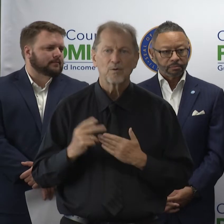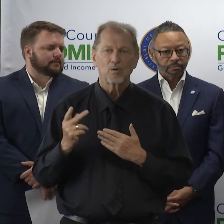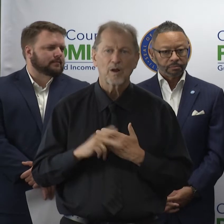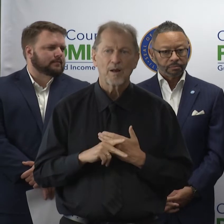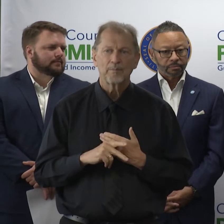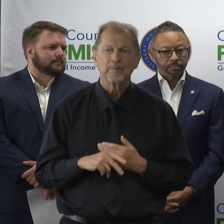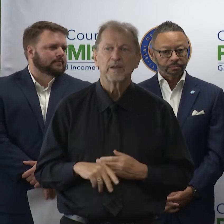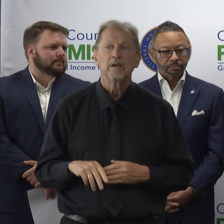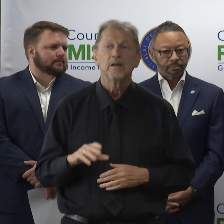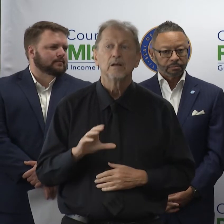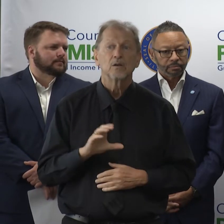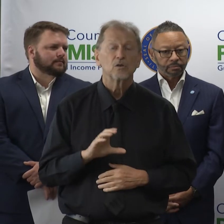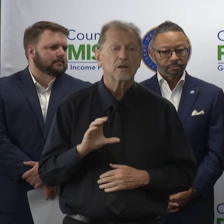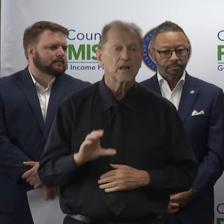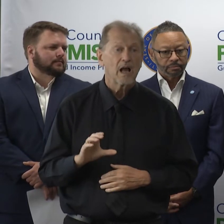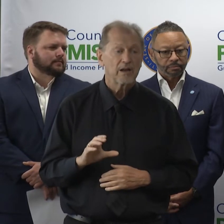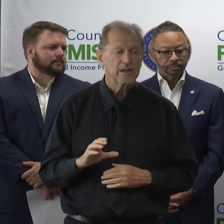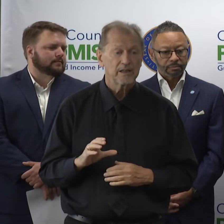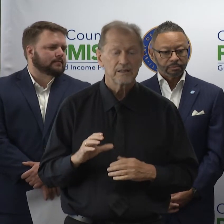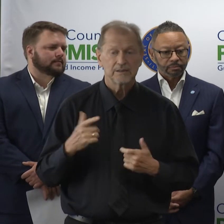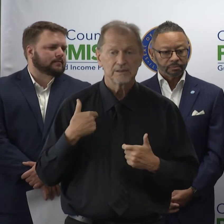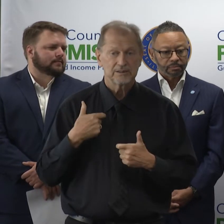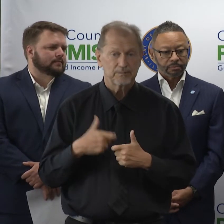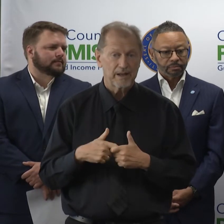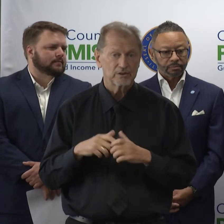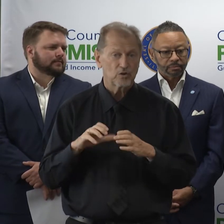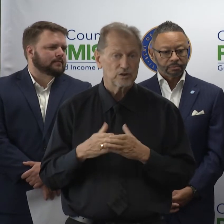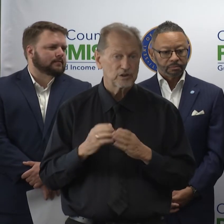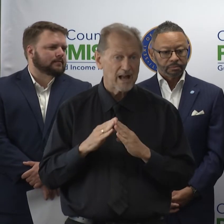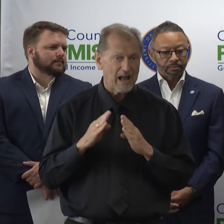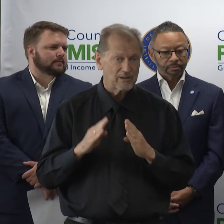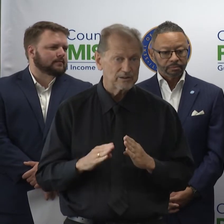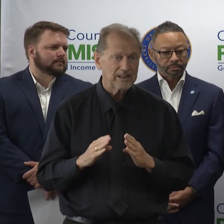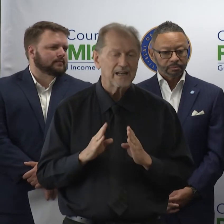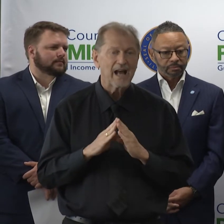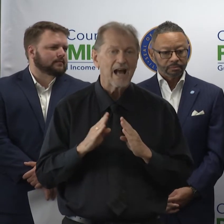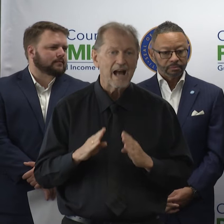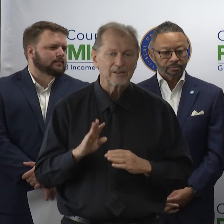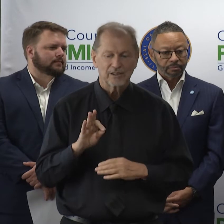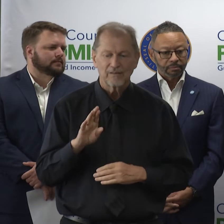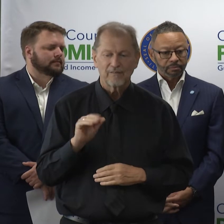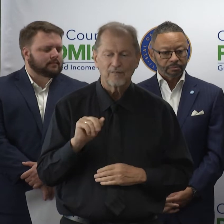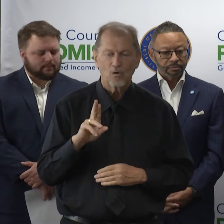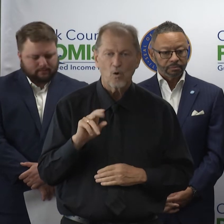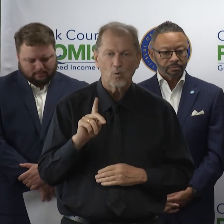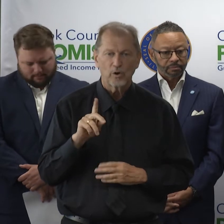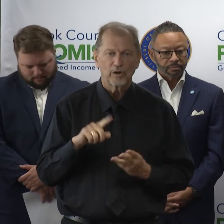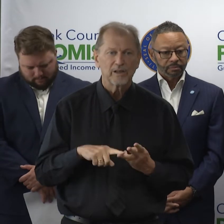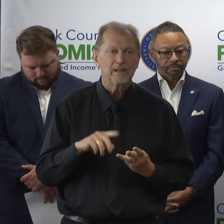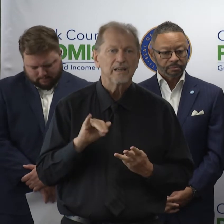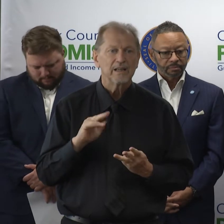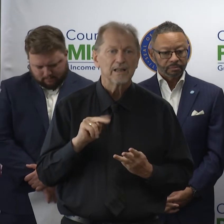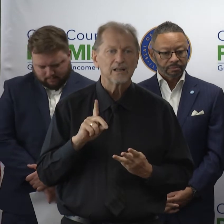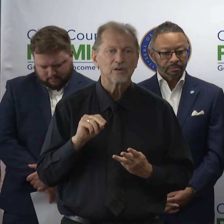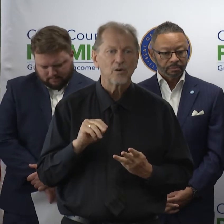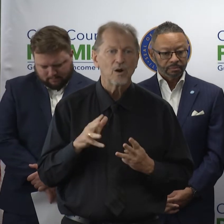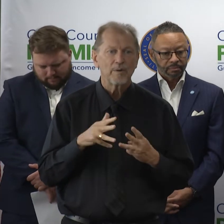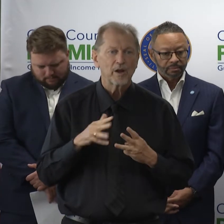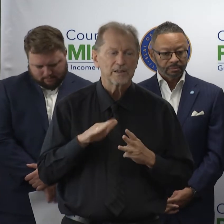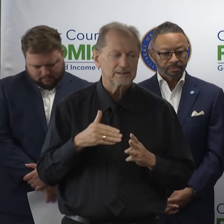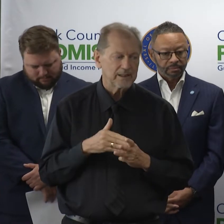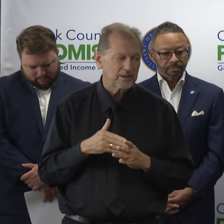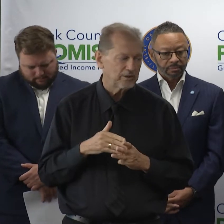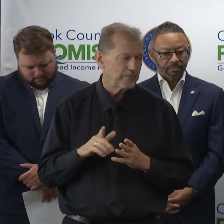The county has partnered with Spanish Coalition for Housing, Housing Forward, Indo-American Center, Next